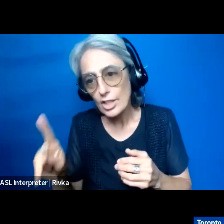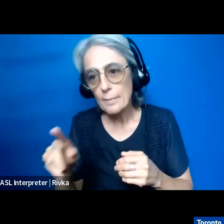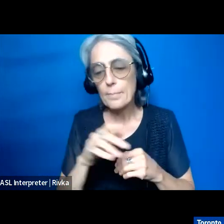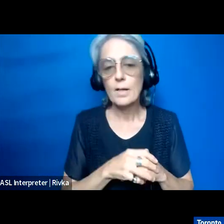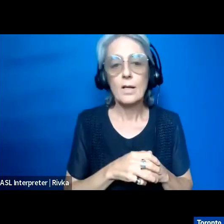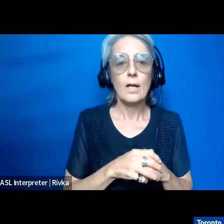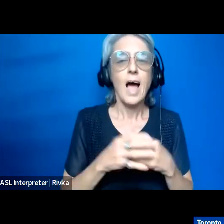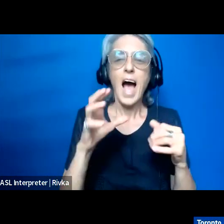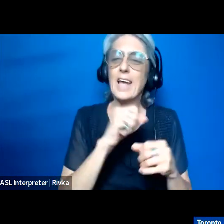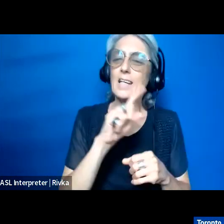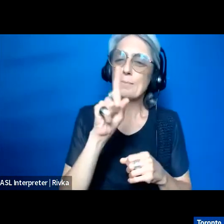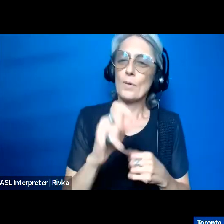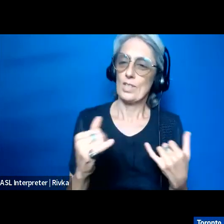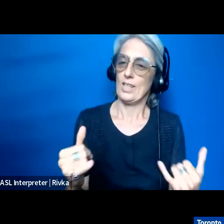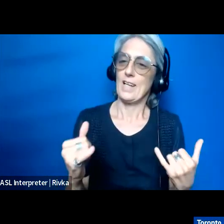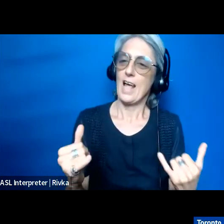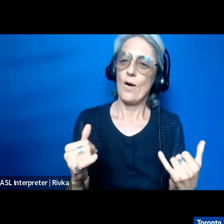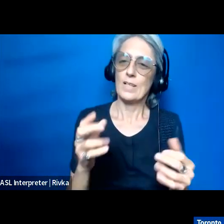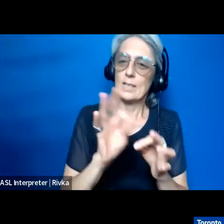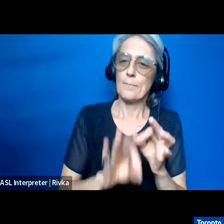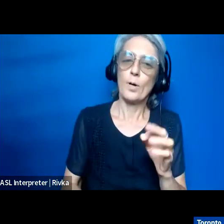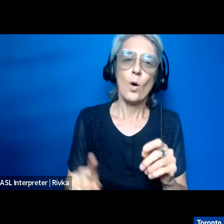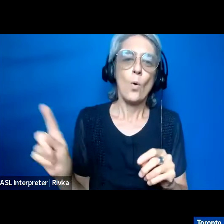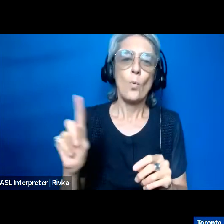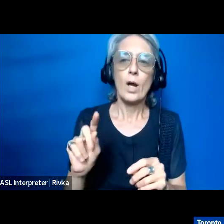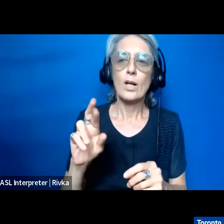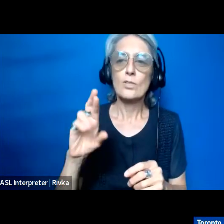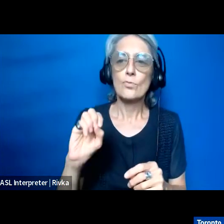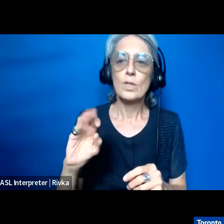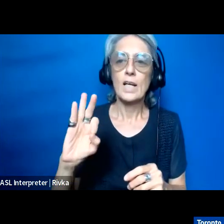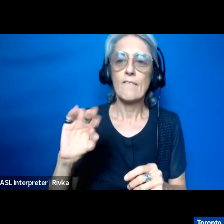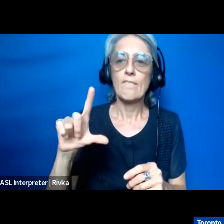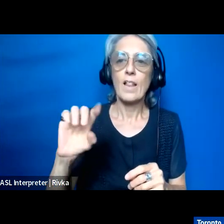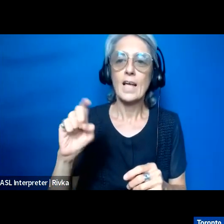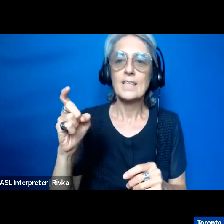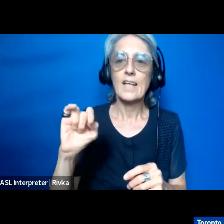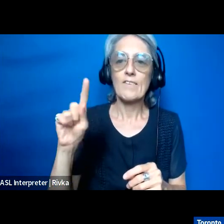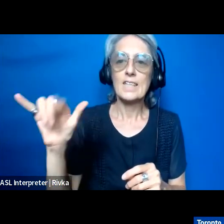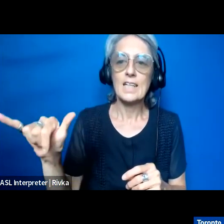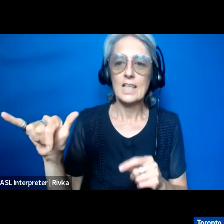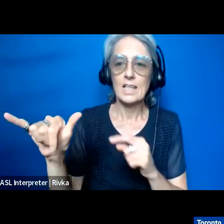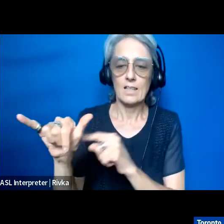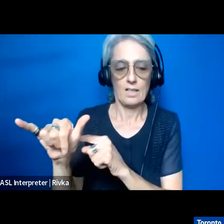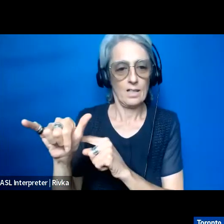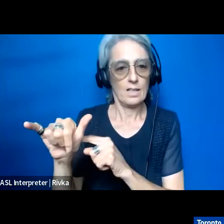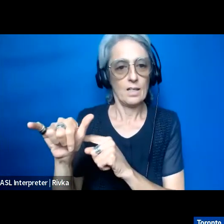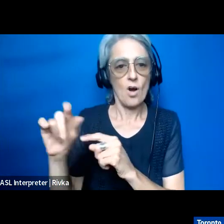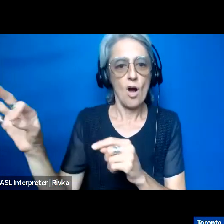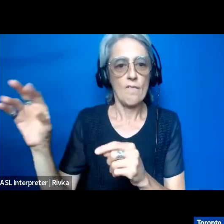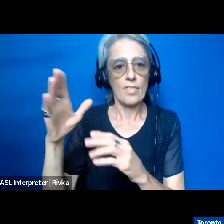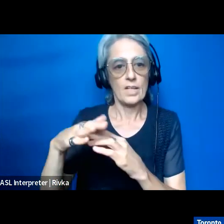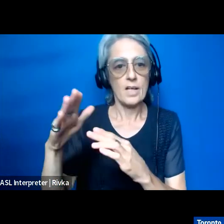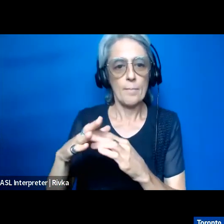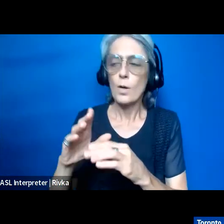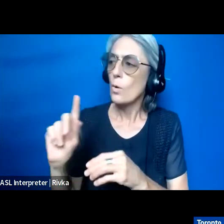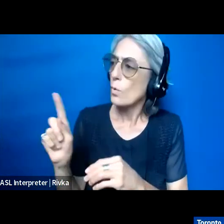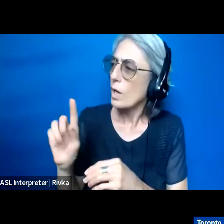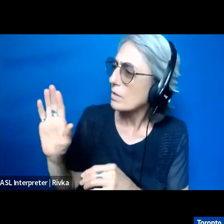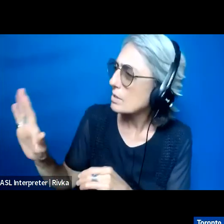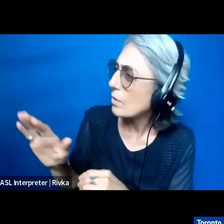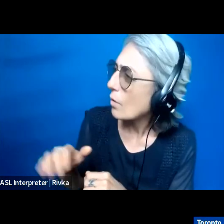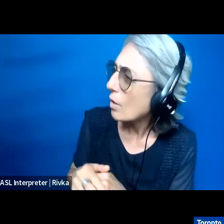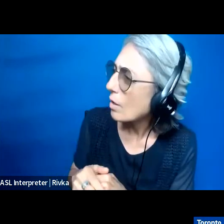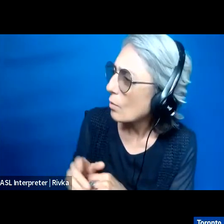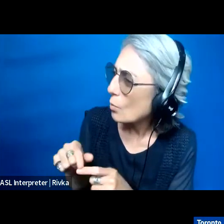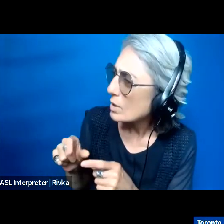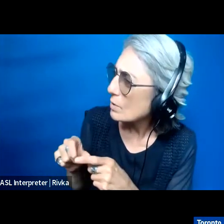now very simple. Where is reflexivity in that story of the talk? Thank you very much for that. Where is your what's